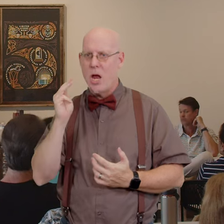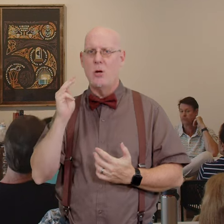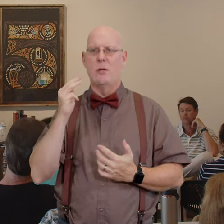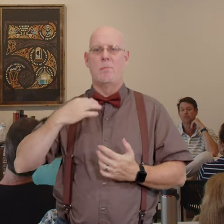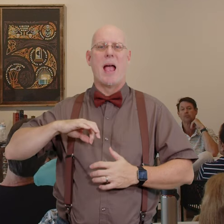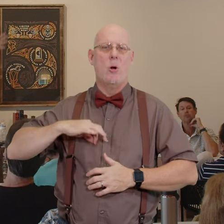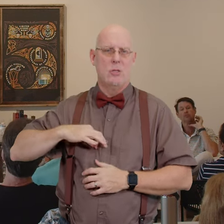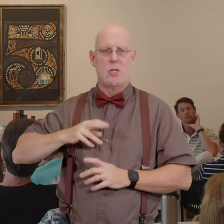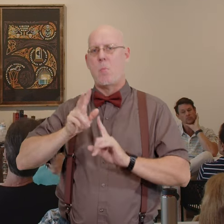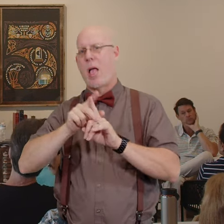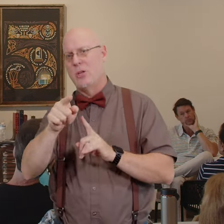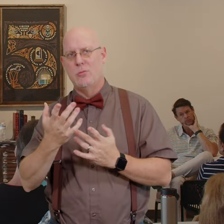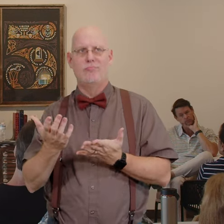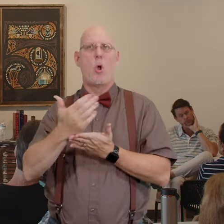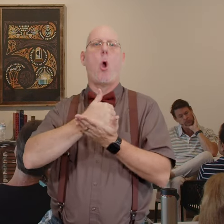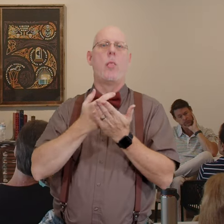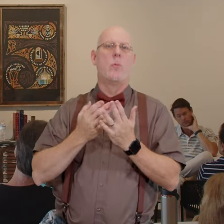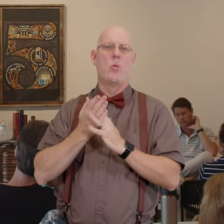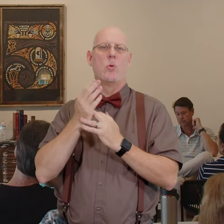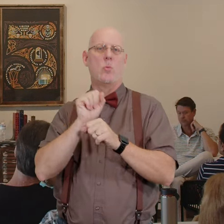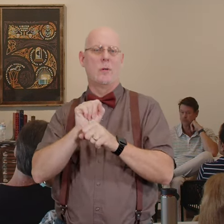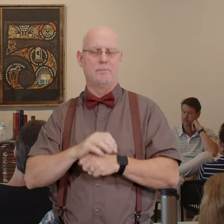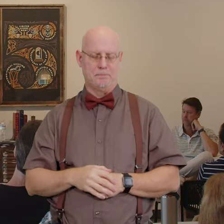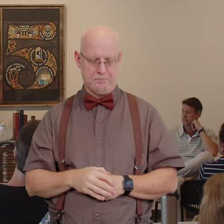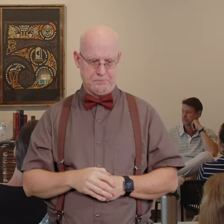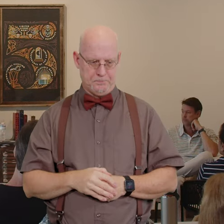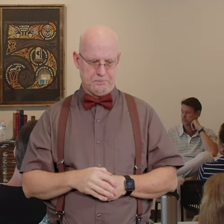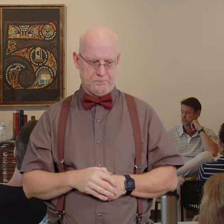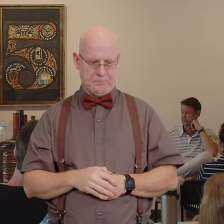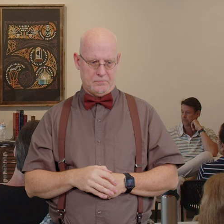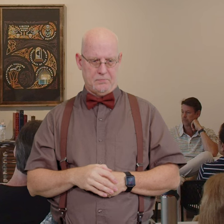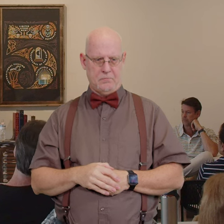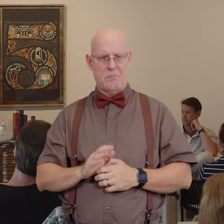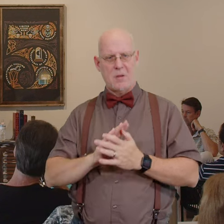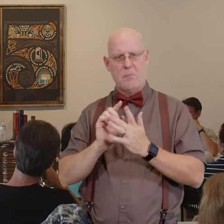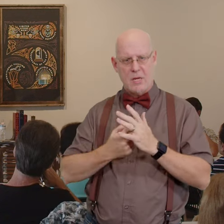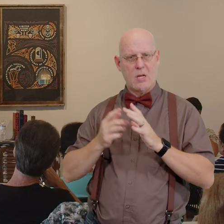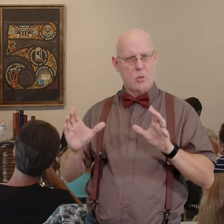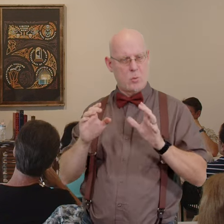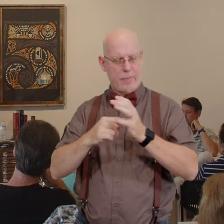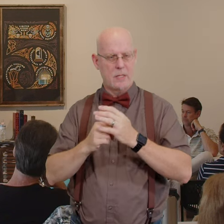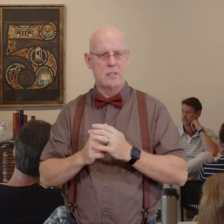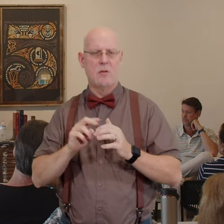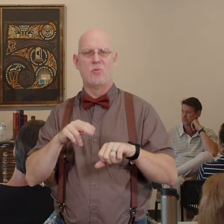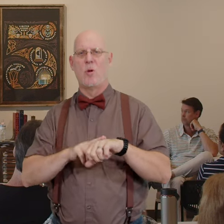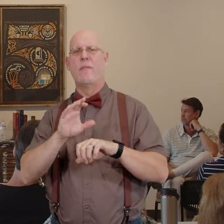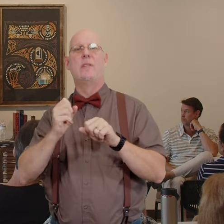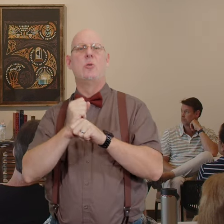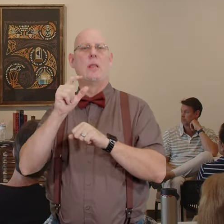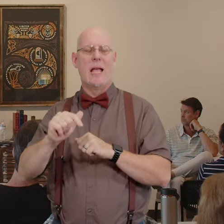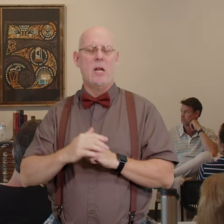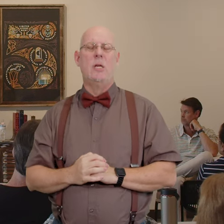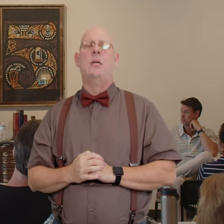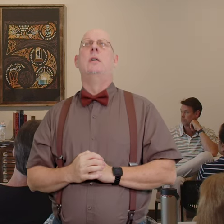saints' merits. They'll be applied to you. You kind of earn those for yourself. Okay? And so they begin to exercise this. Of course, about